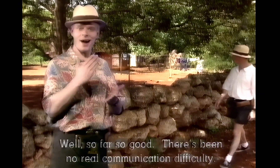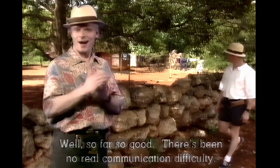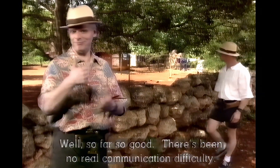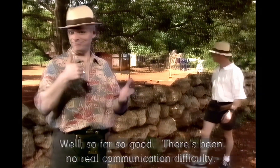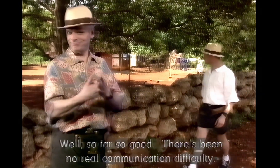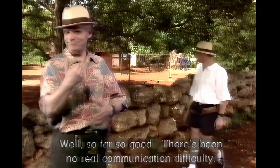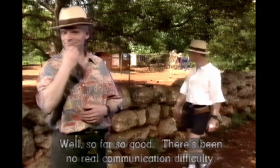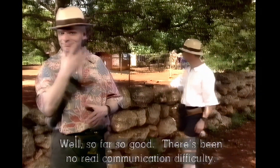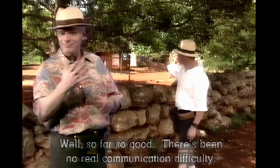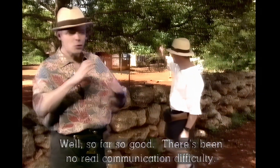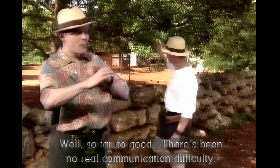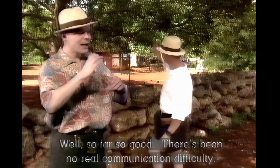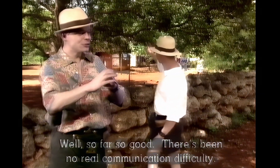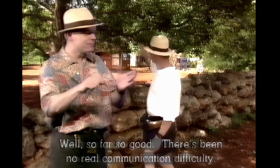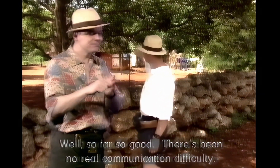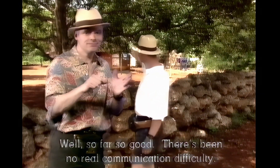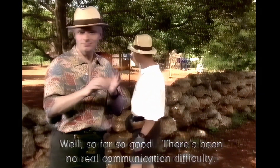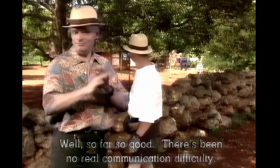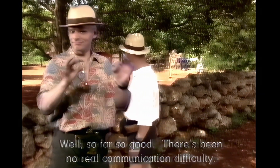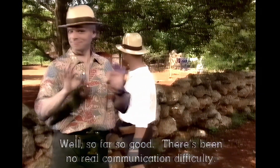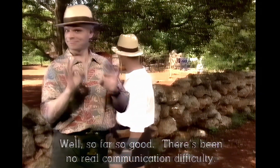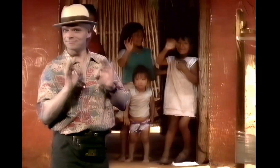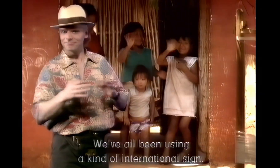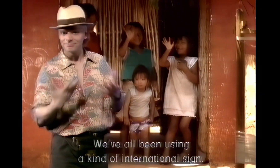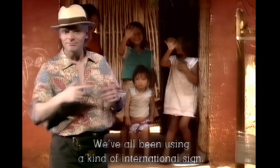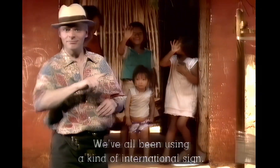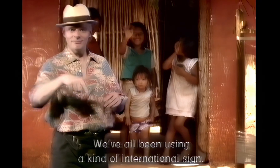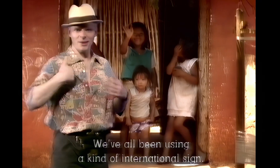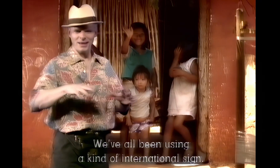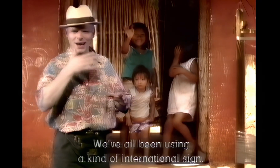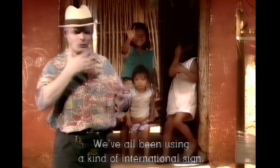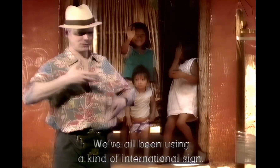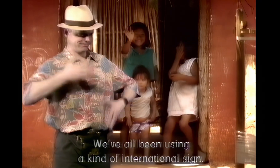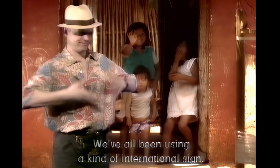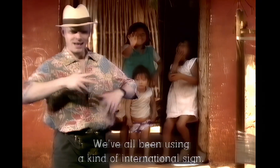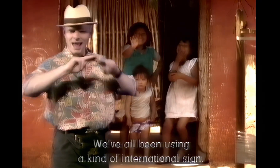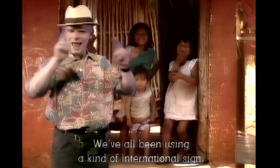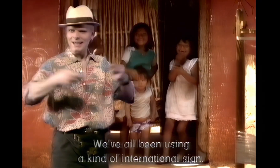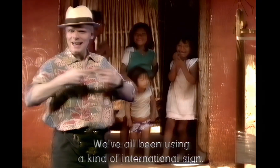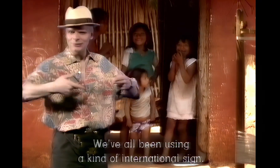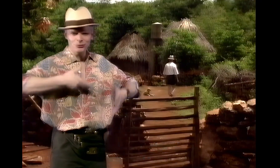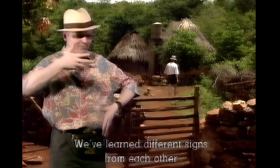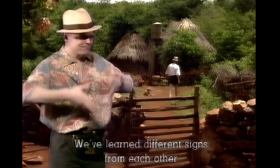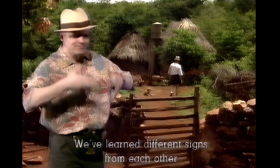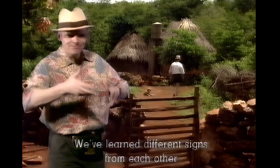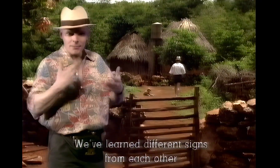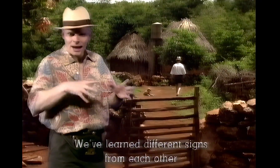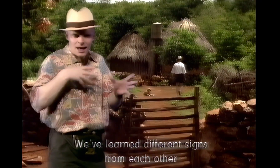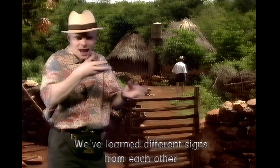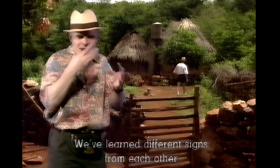Well, so far so good. There's been no real communication difficulty. We've all of us been using a kind of international sign. We've learned